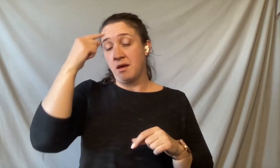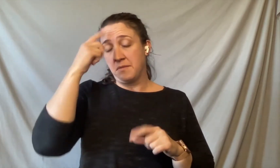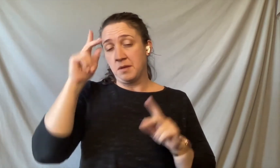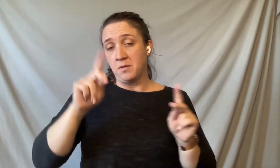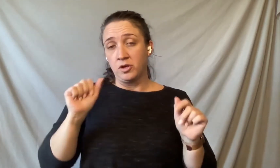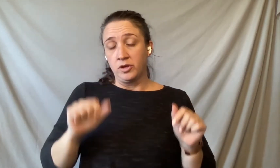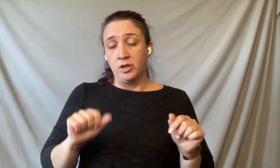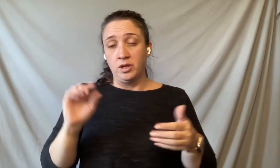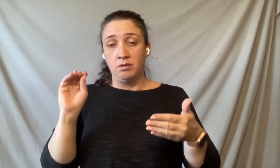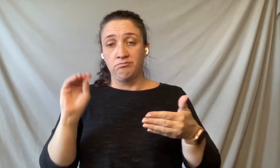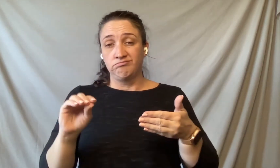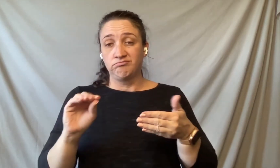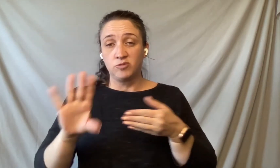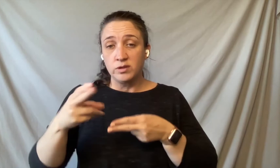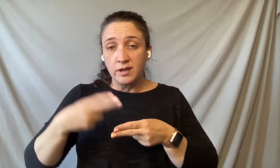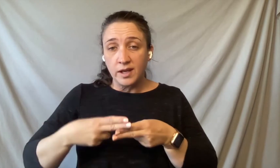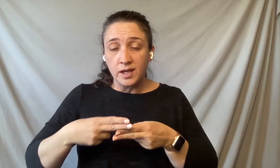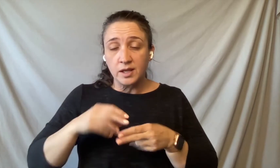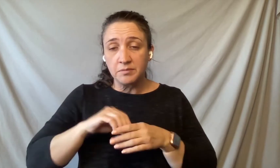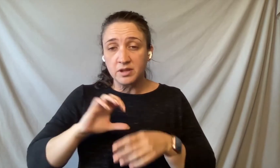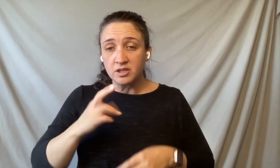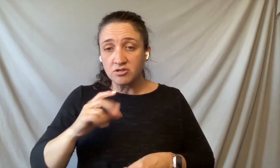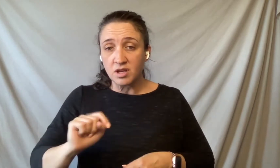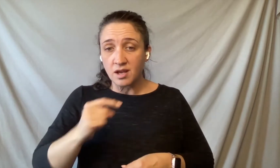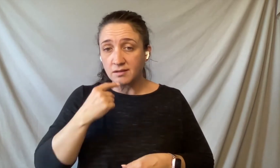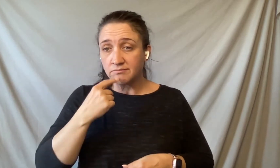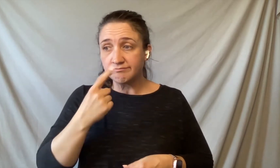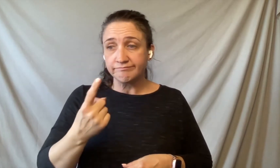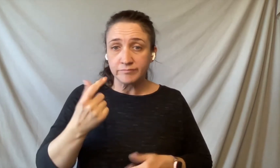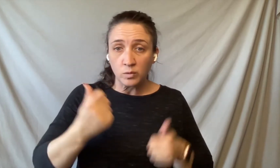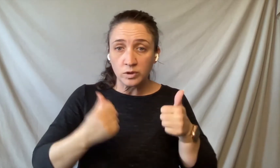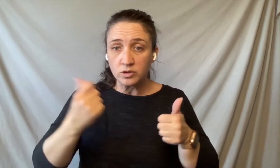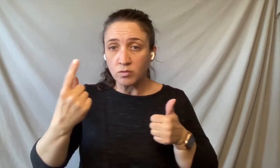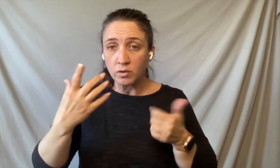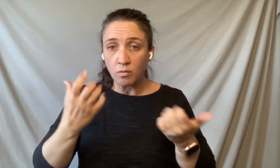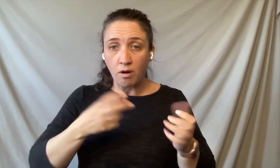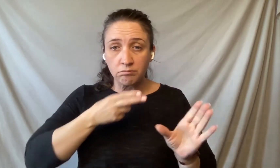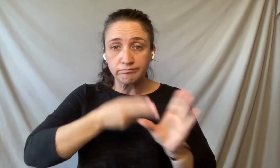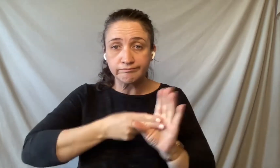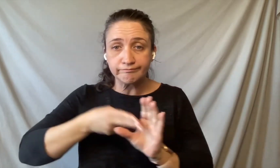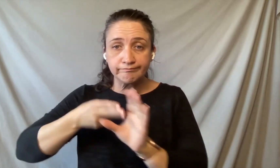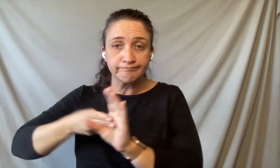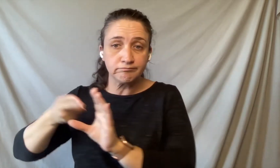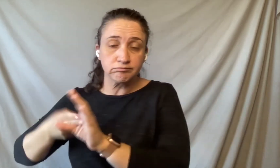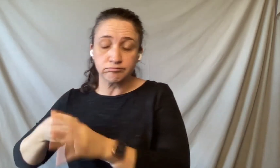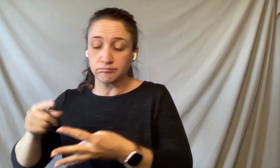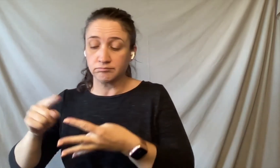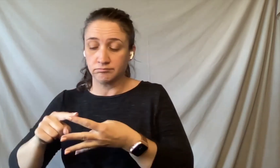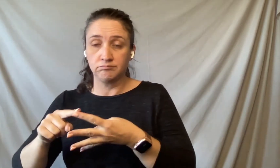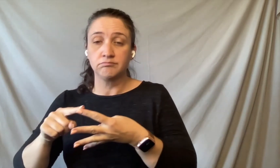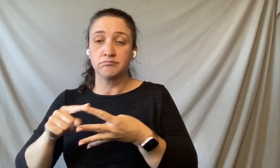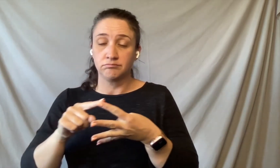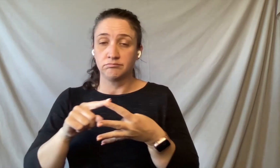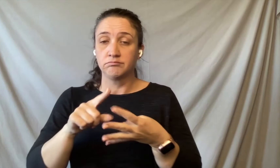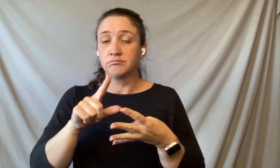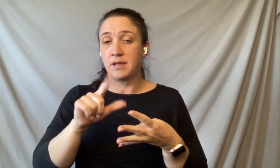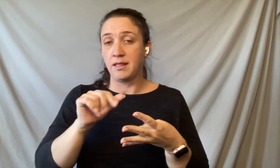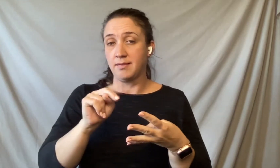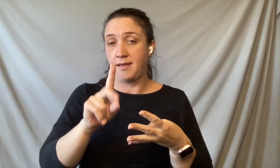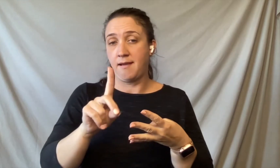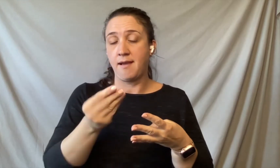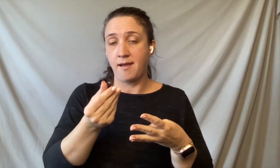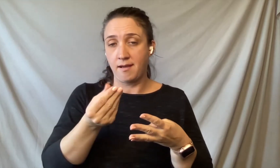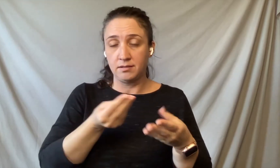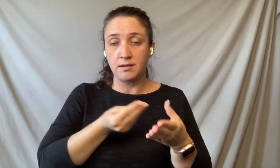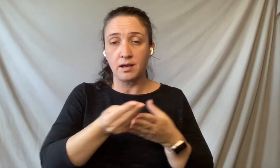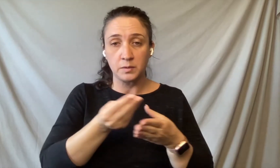the chats and say which one they want to belong to. So again, it's the land acquisition pipeline